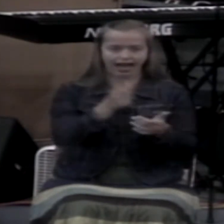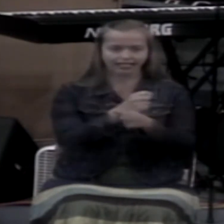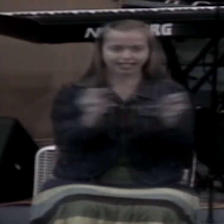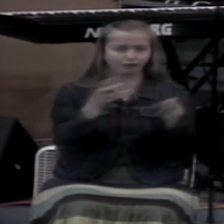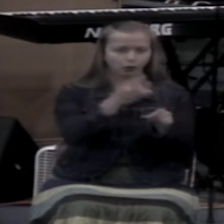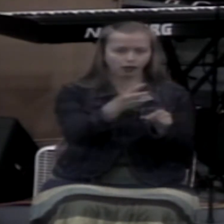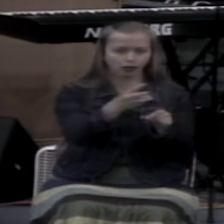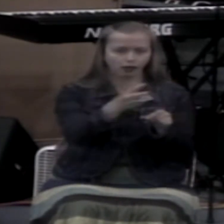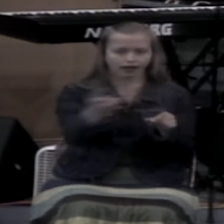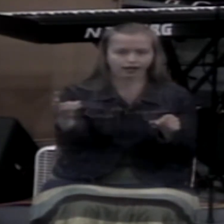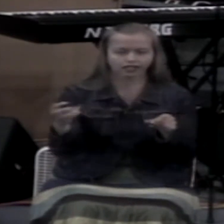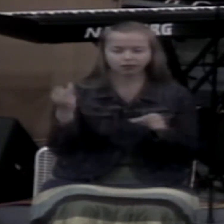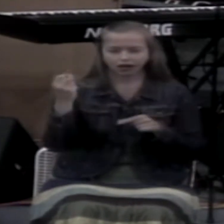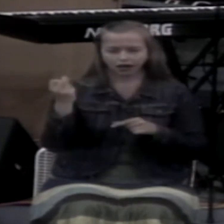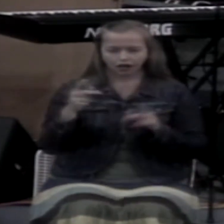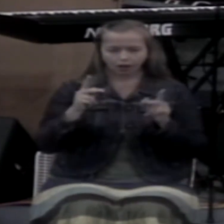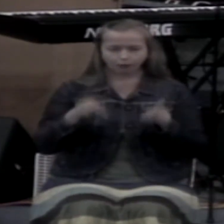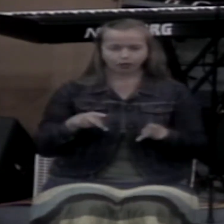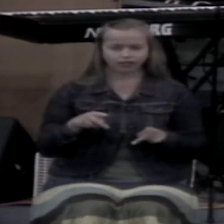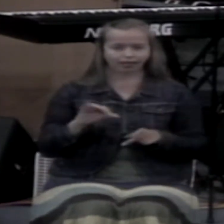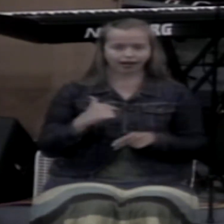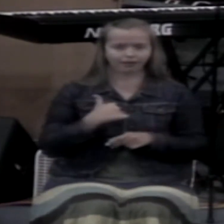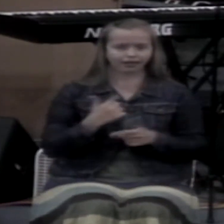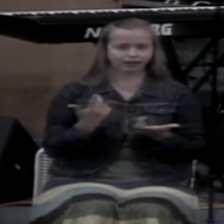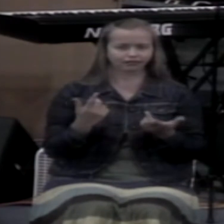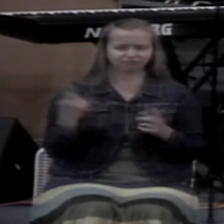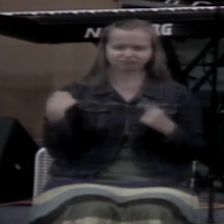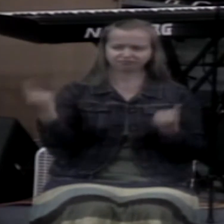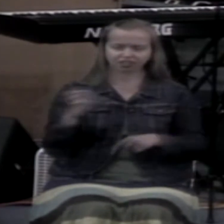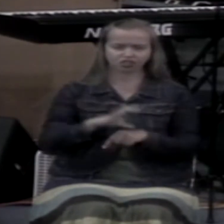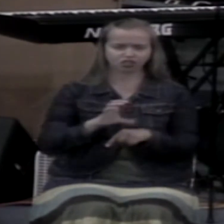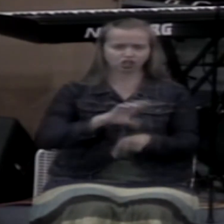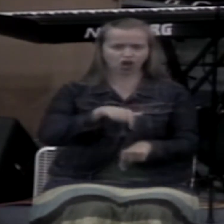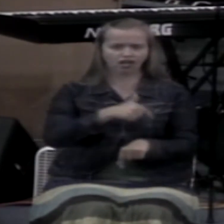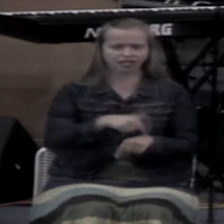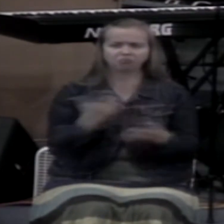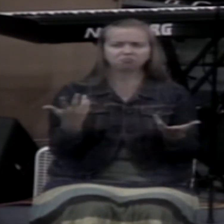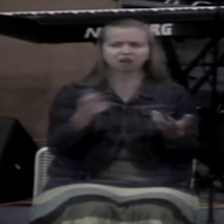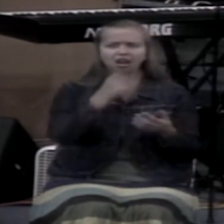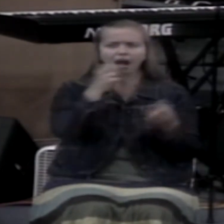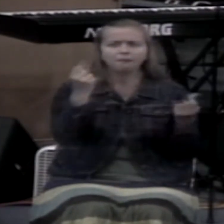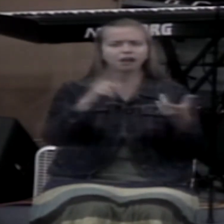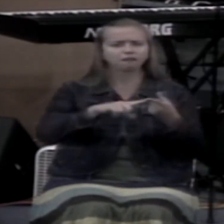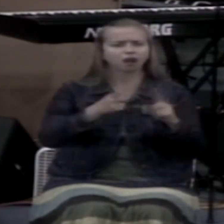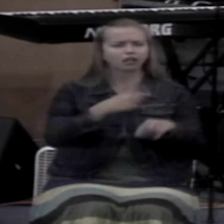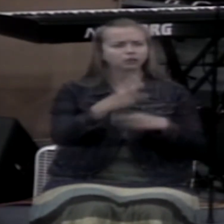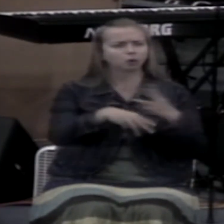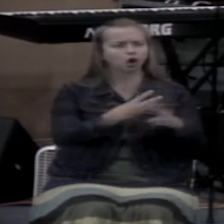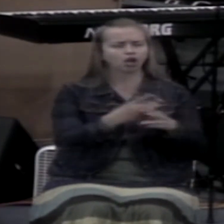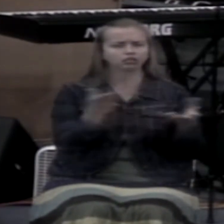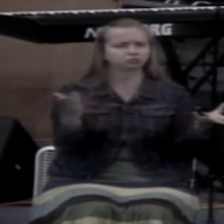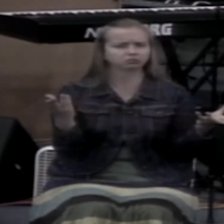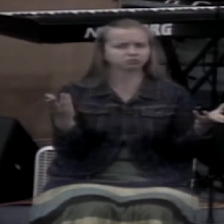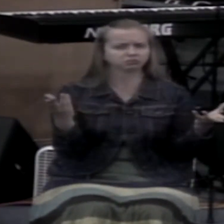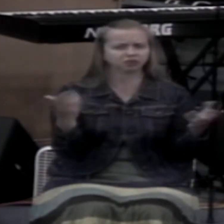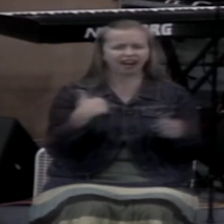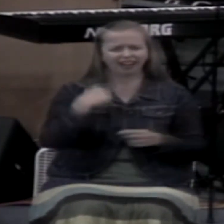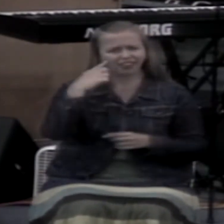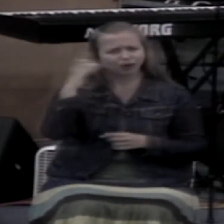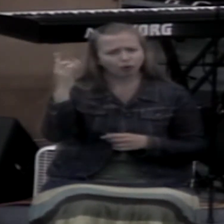call it that, is that you've been in the church 5 to 10 years and you don't know anybody but church people. And you